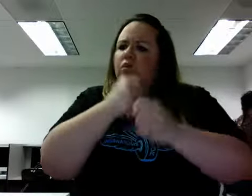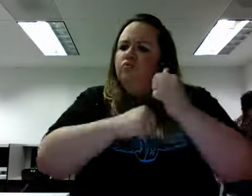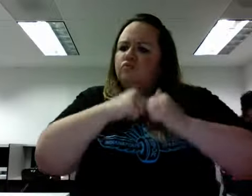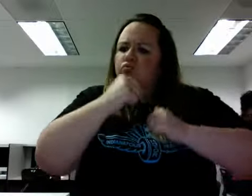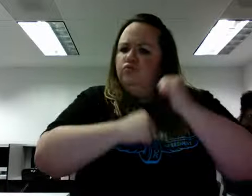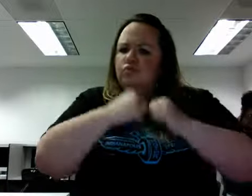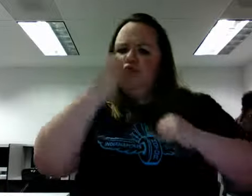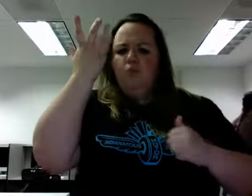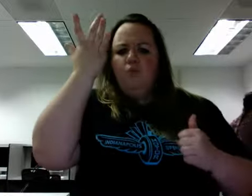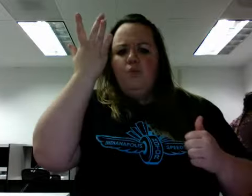bone? Oh.